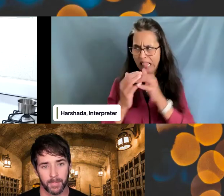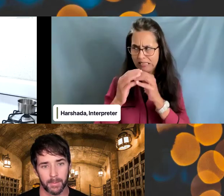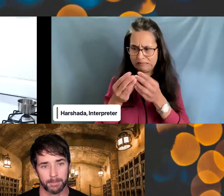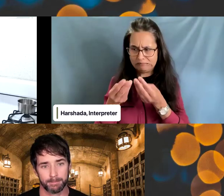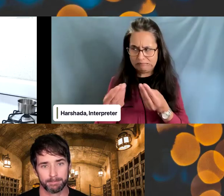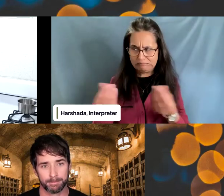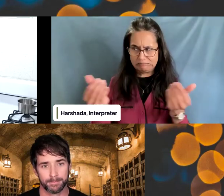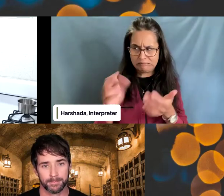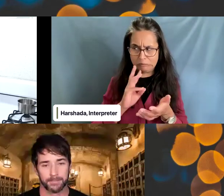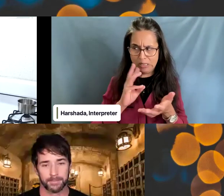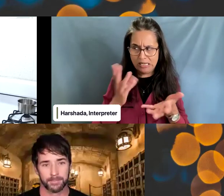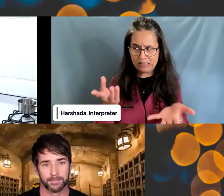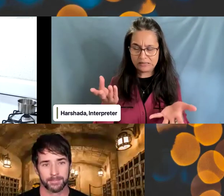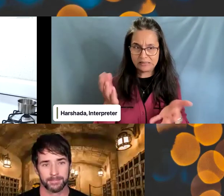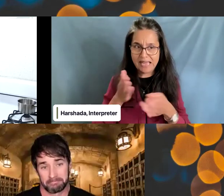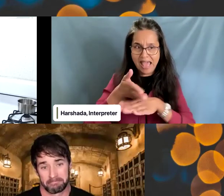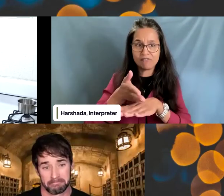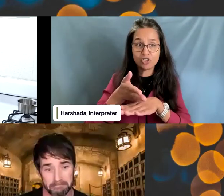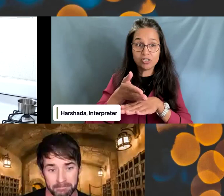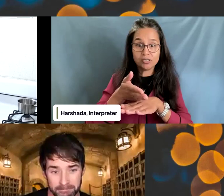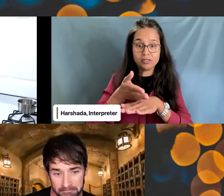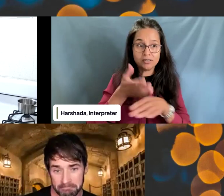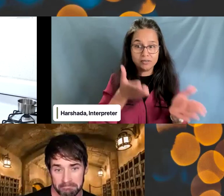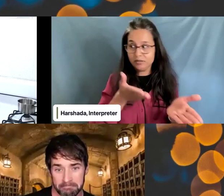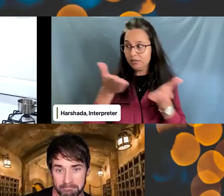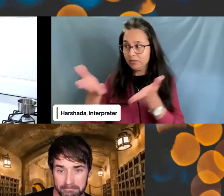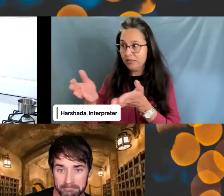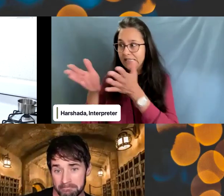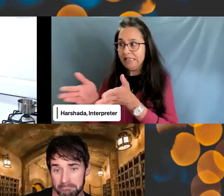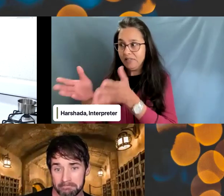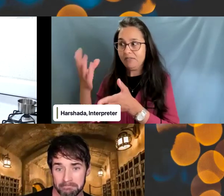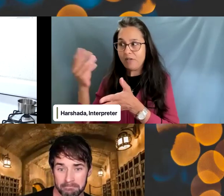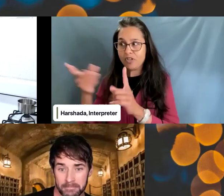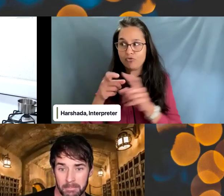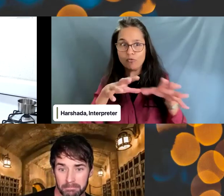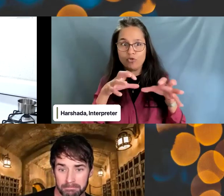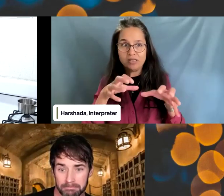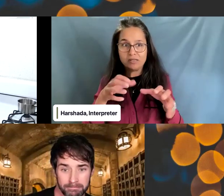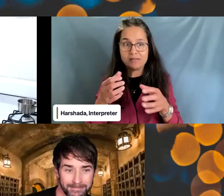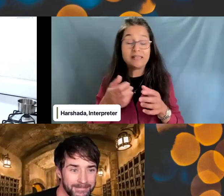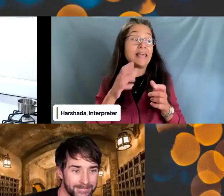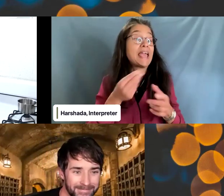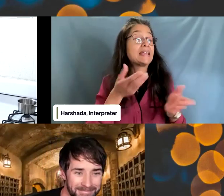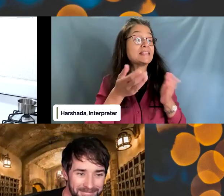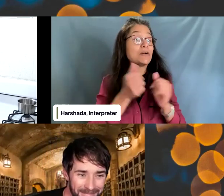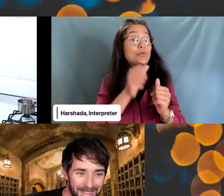water. Yeah. But try it. Serve it as an ice cream cake. Let me know how that works out. Why not?